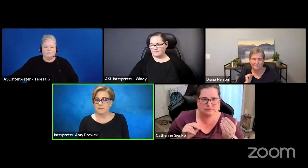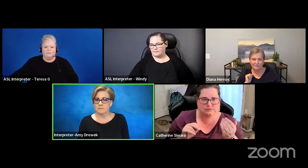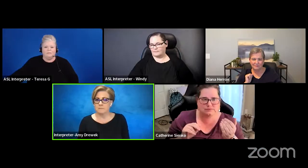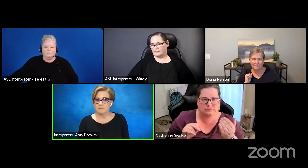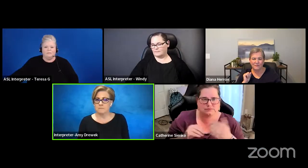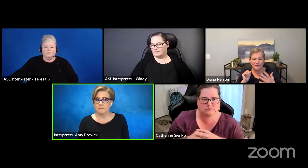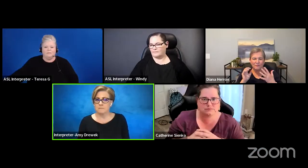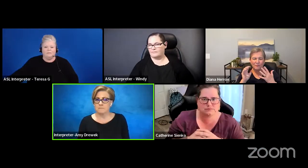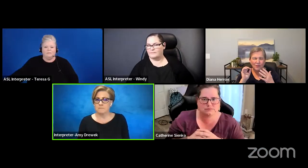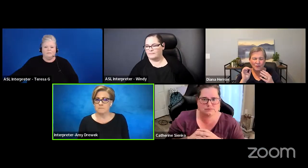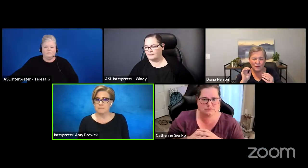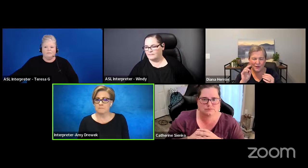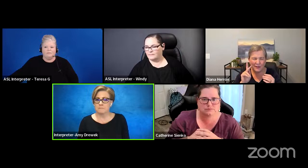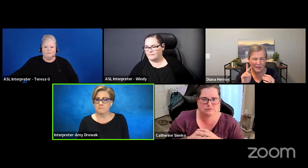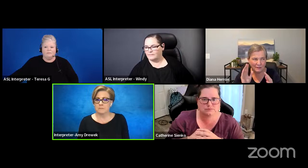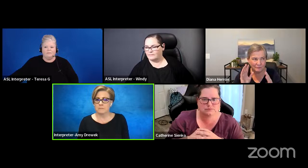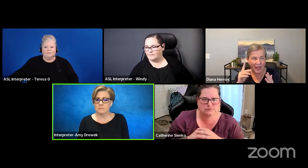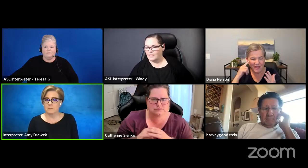Commissioner Goodstein?